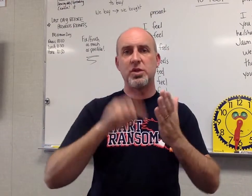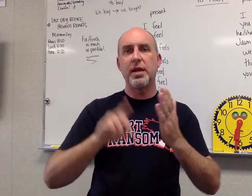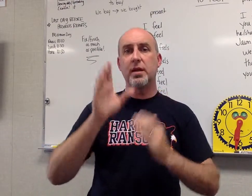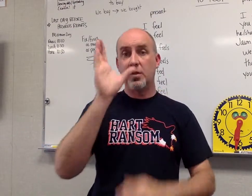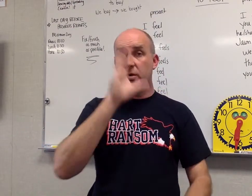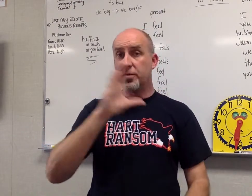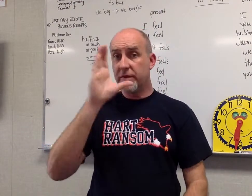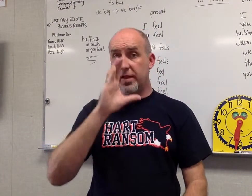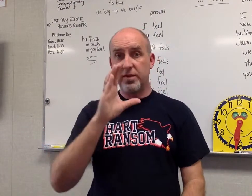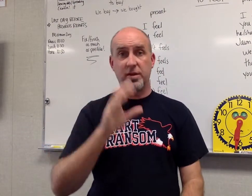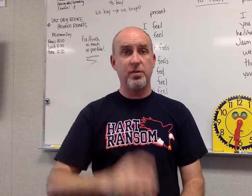check and look for that video.